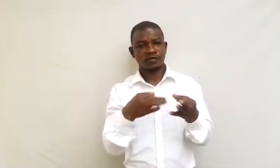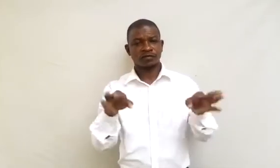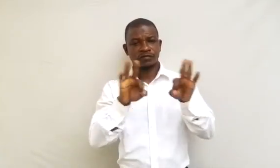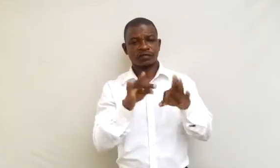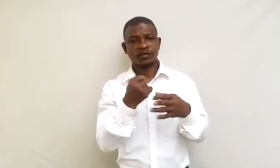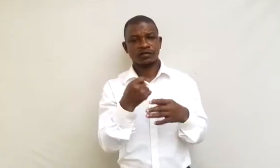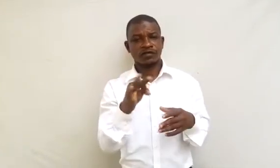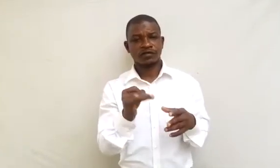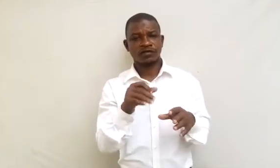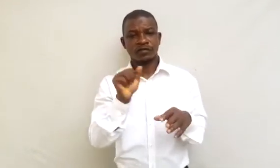of adaptation.